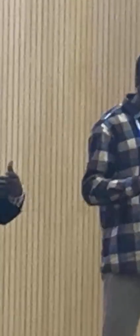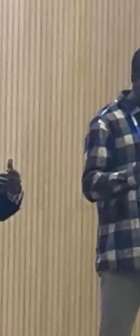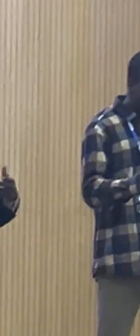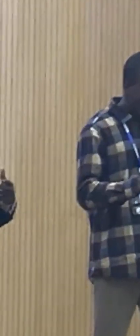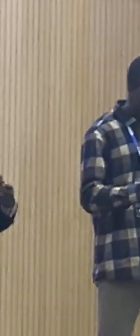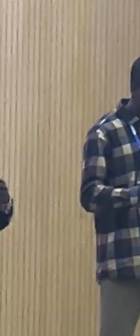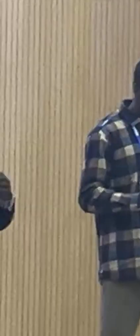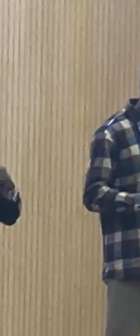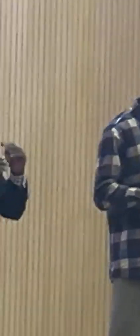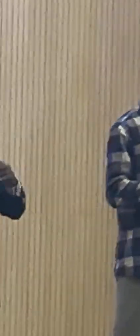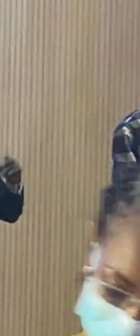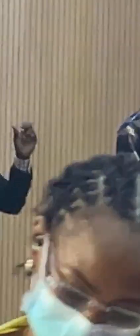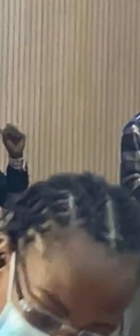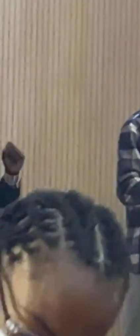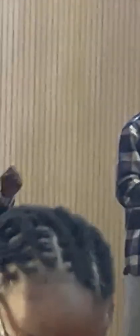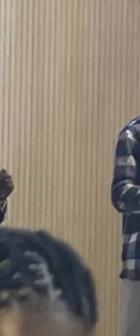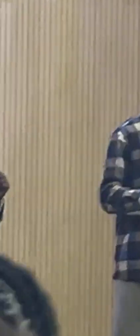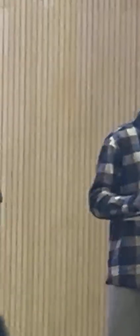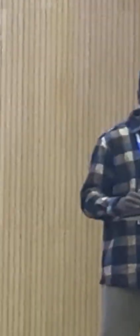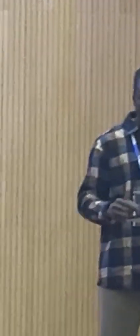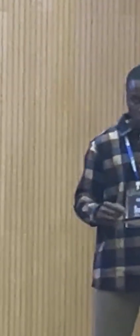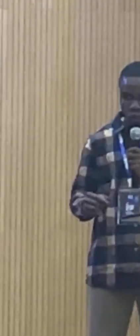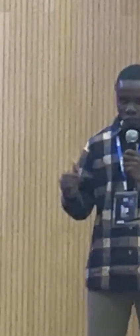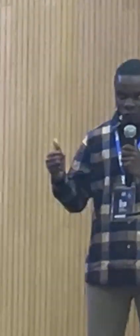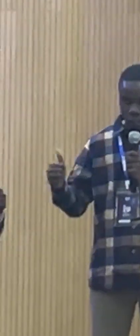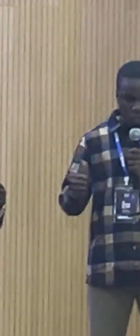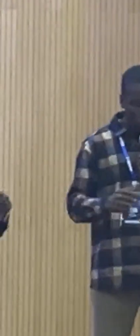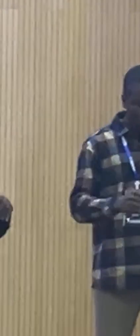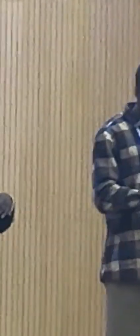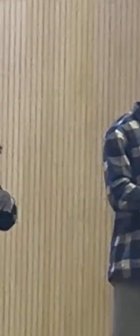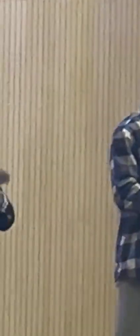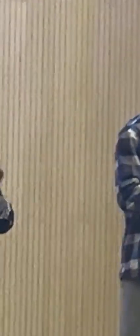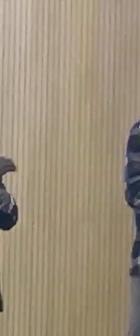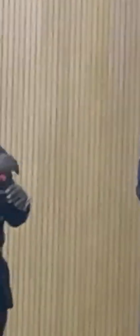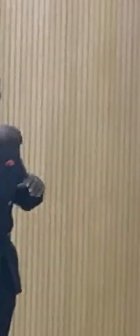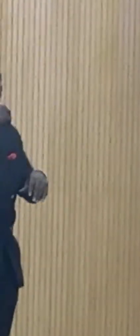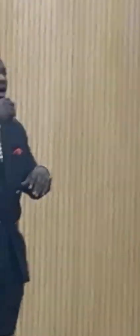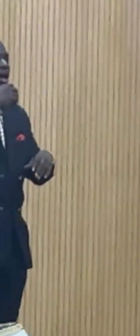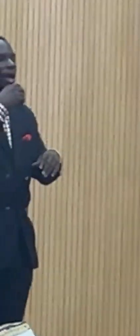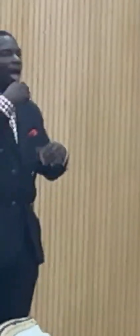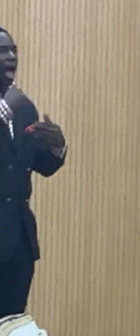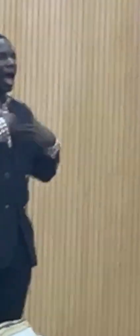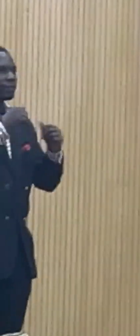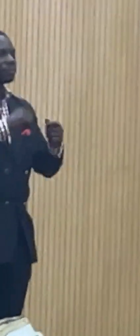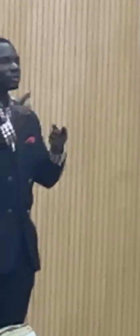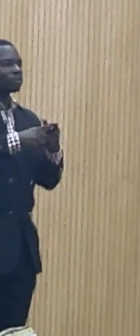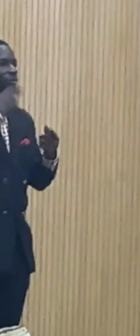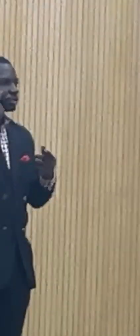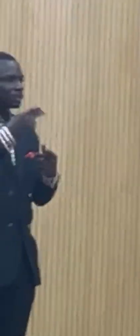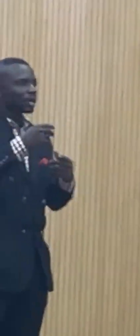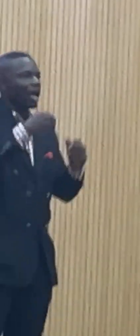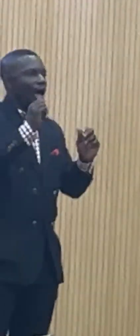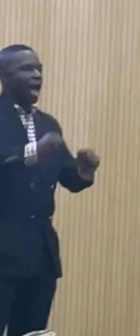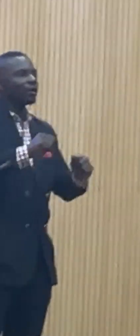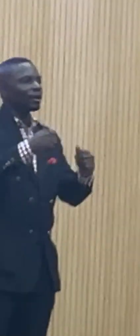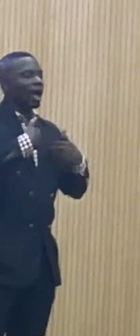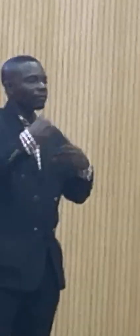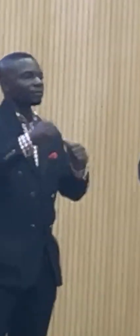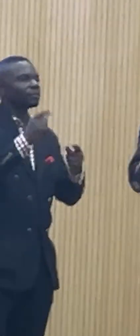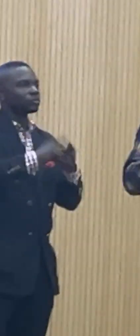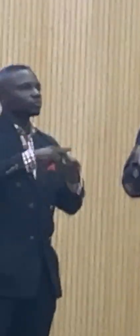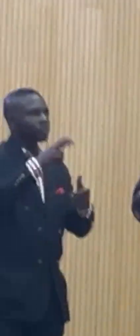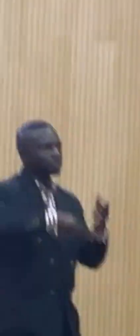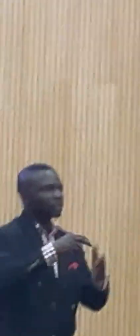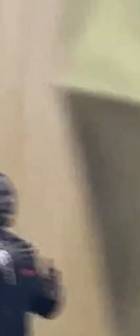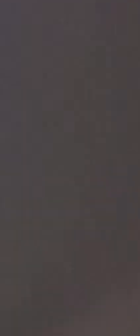the system, the core layers of the system is a system that has the ability to see, the system that has the ability to hear, the system that has the ability to read, and the